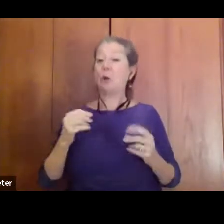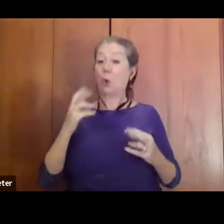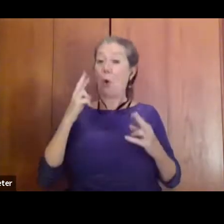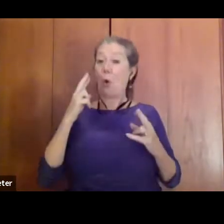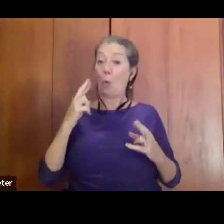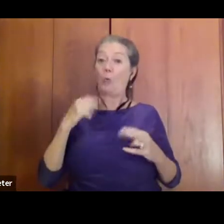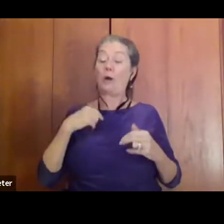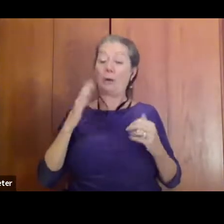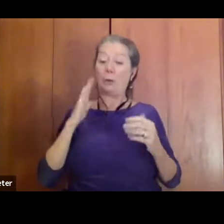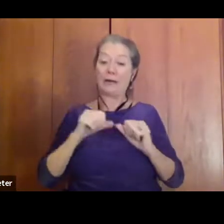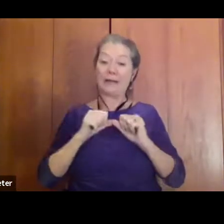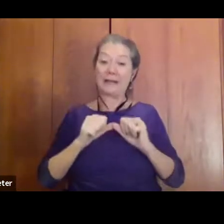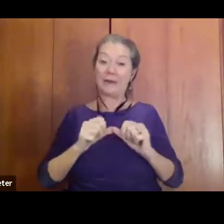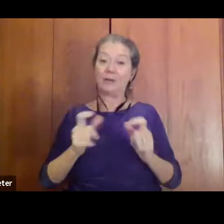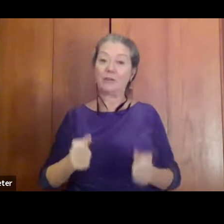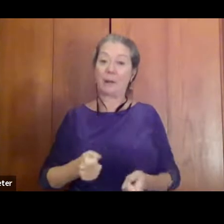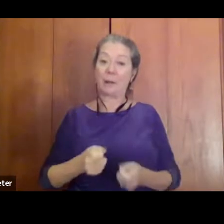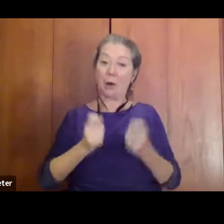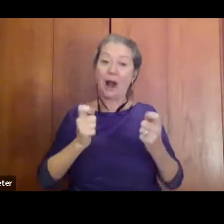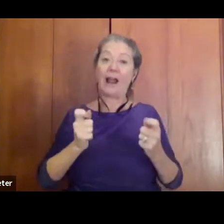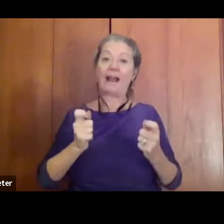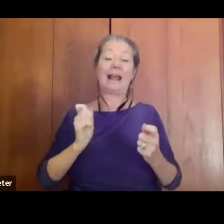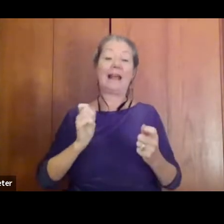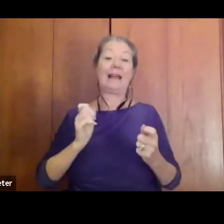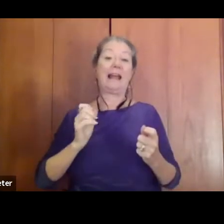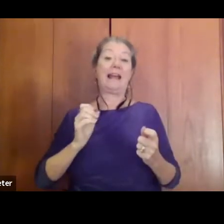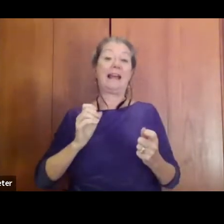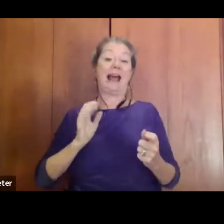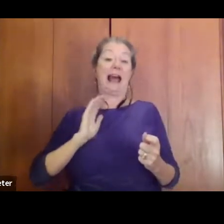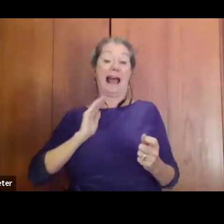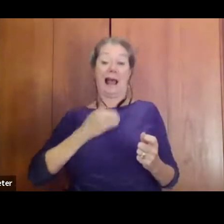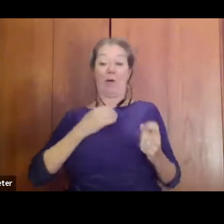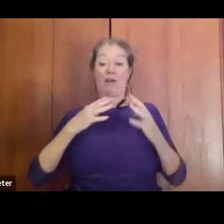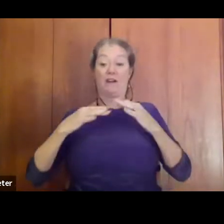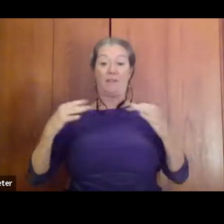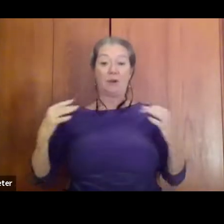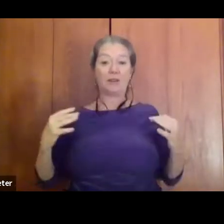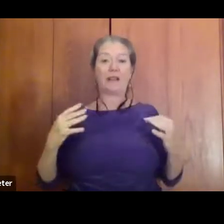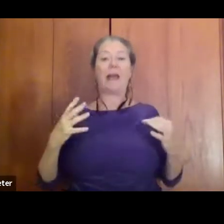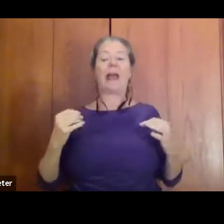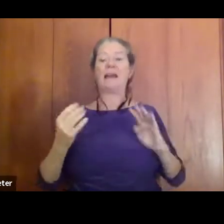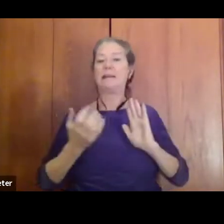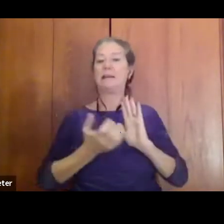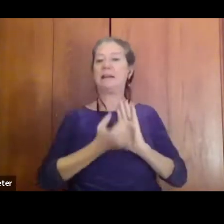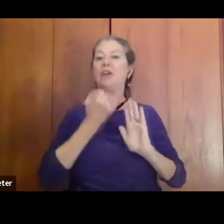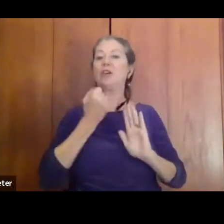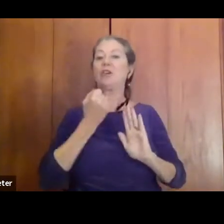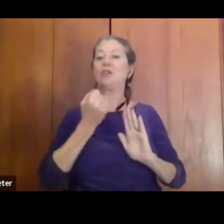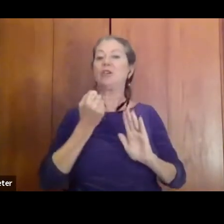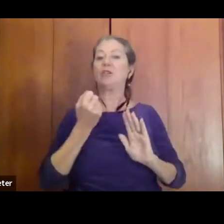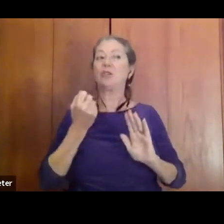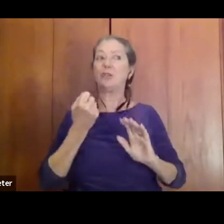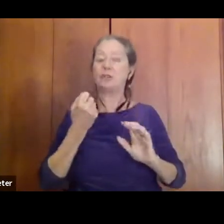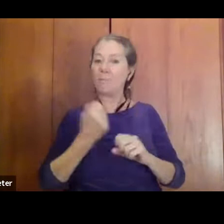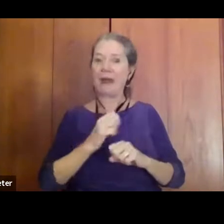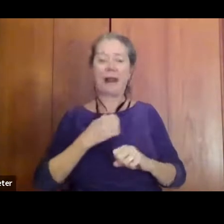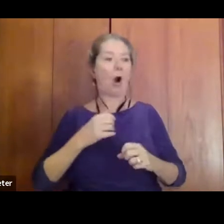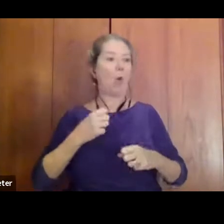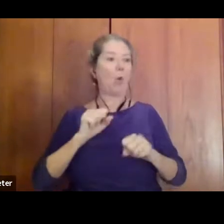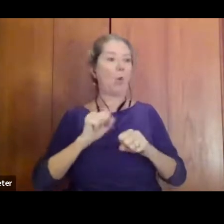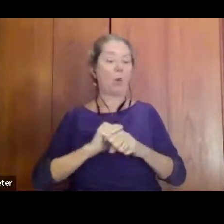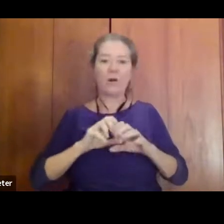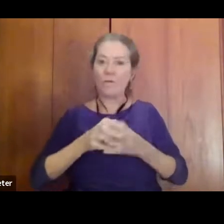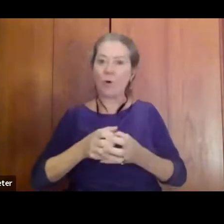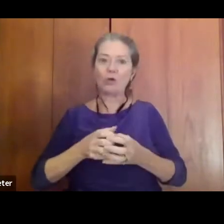to celebrate our diversity and use it to make our workforce stronger, wiser, and